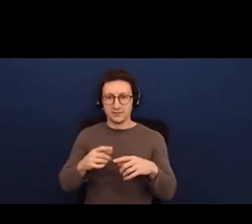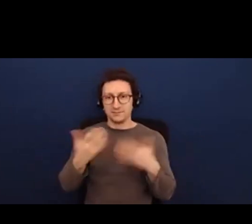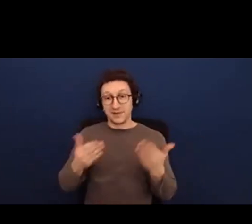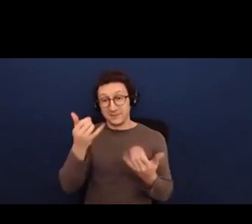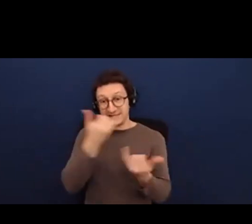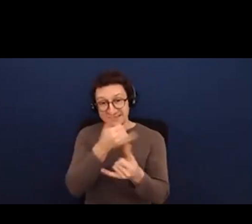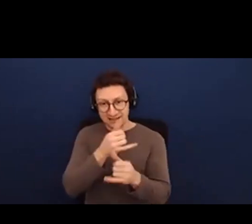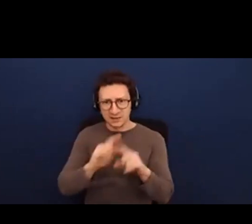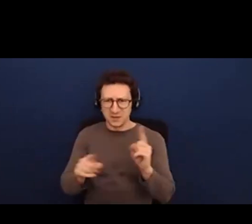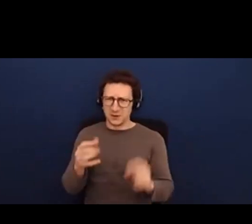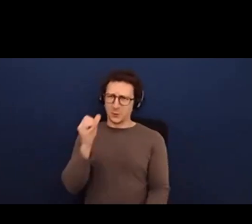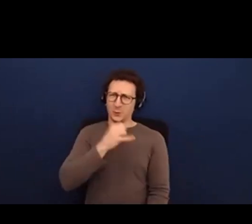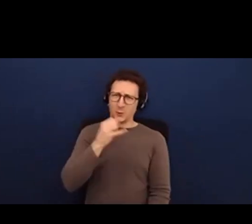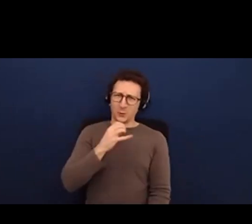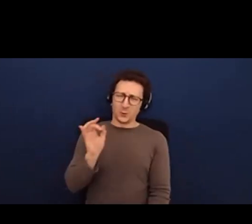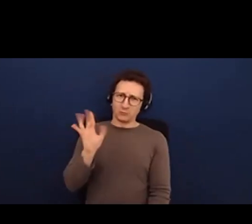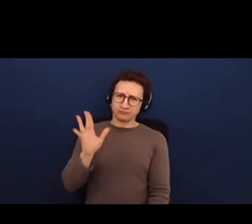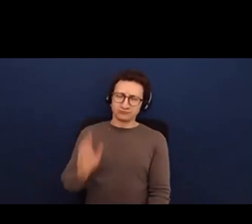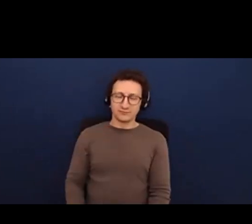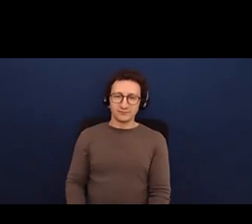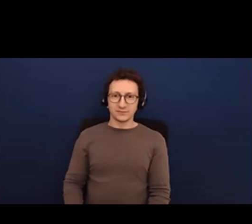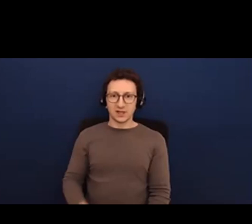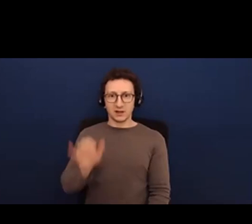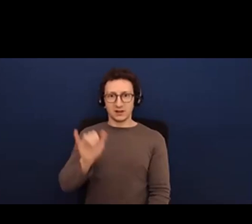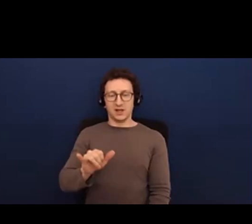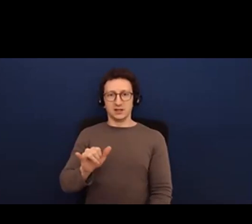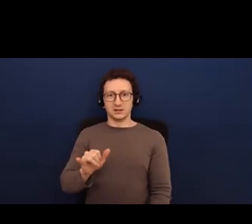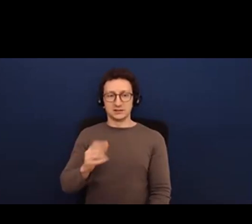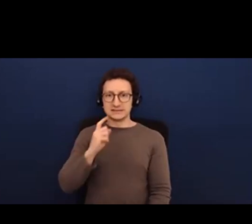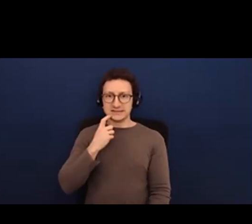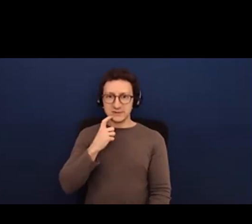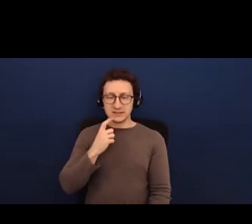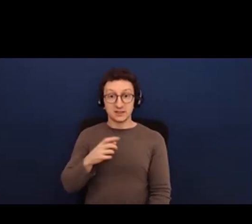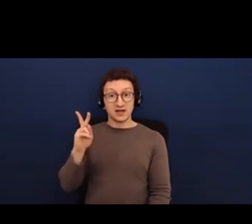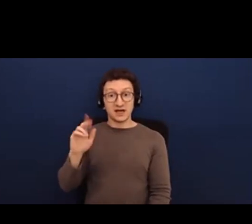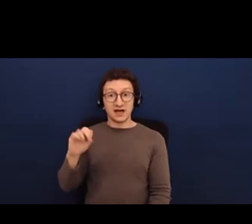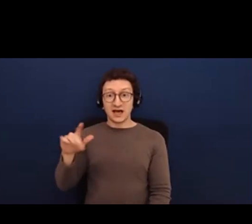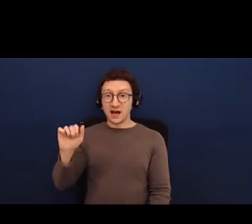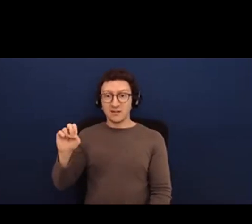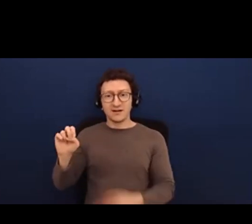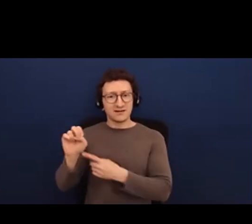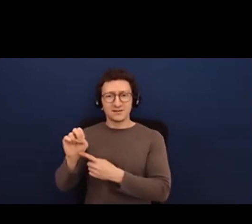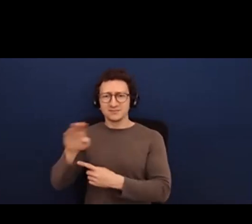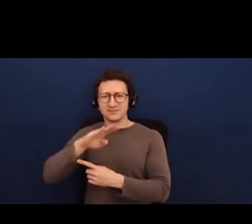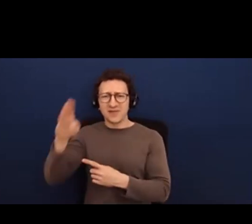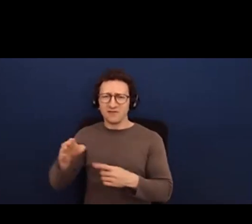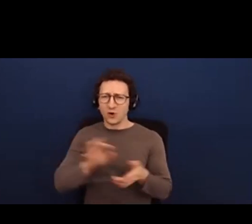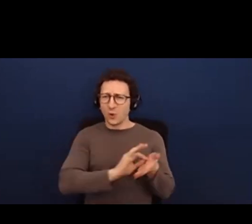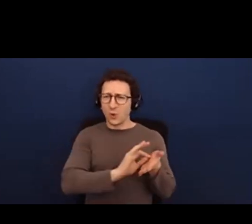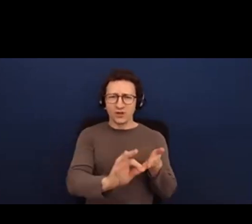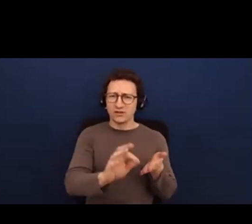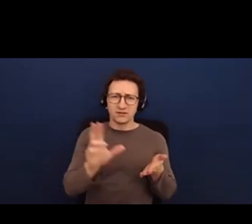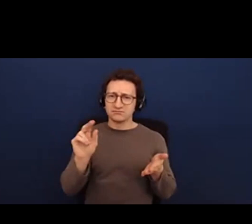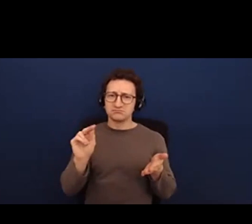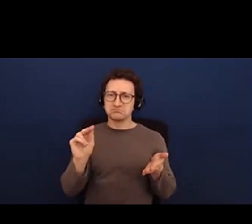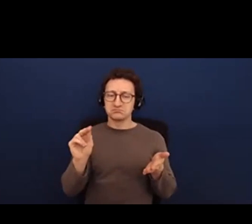this matter of the excommunication. Kaplan was not a member of the Orthodox community, of course, but he was